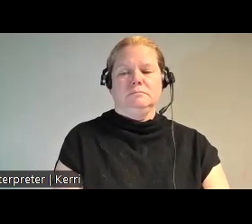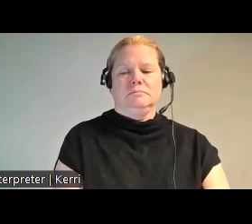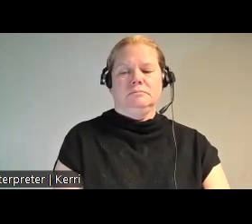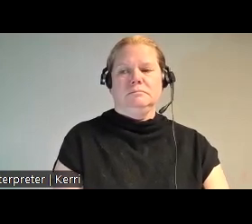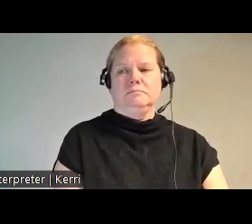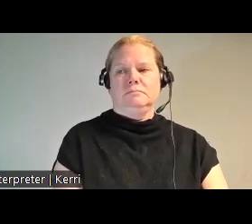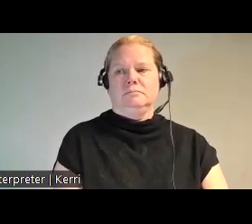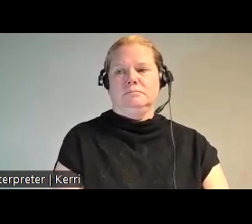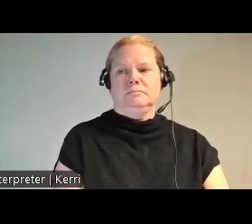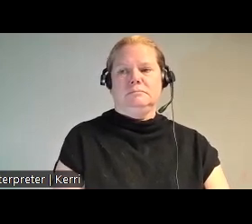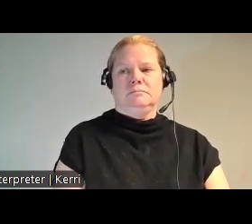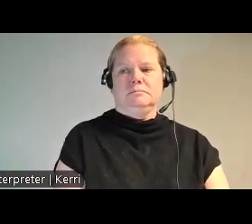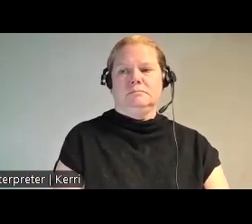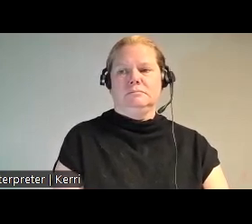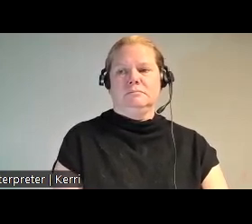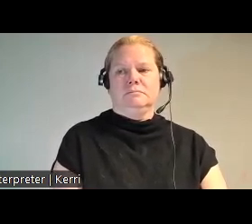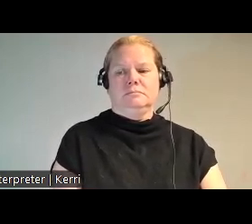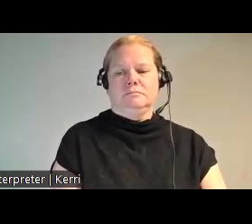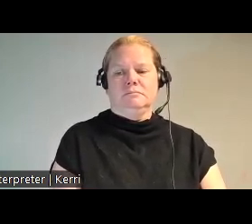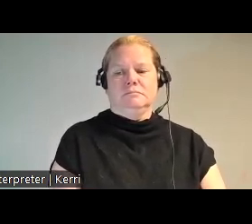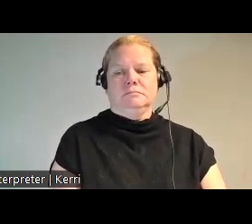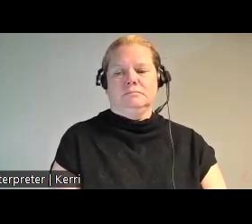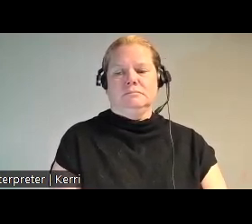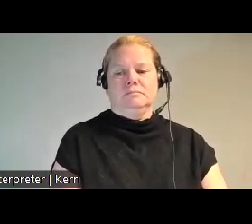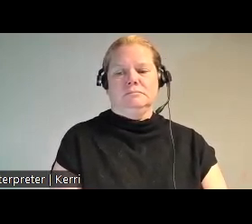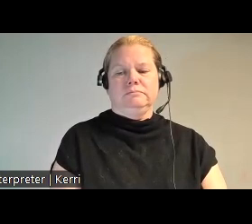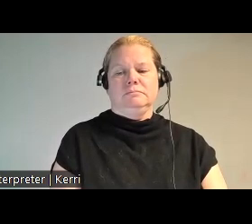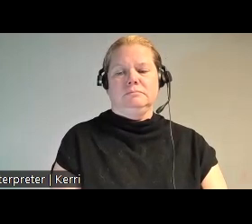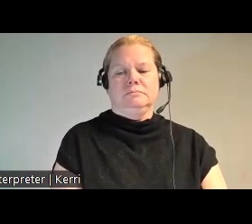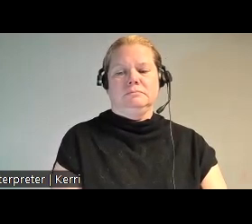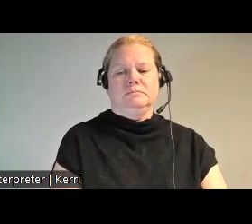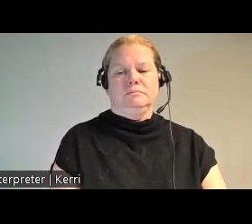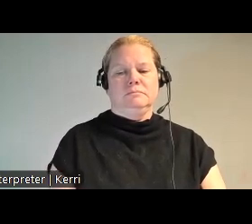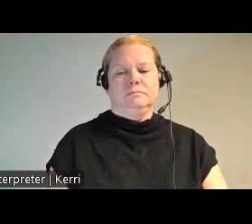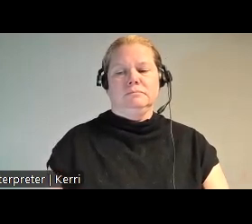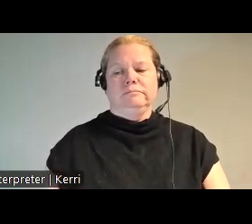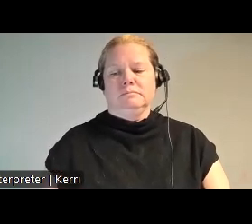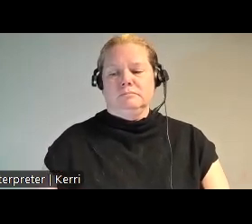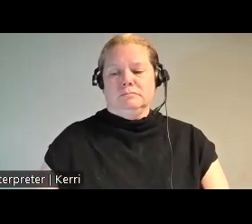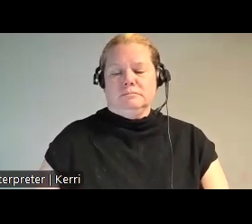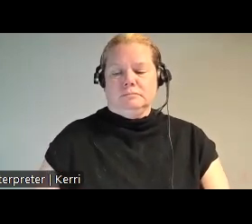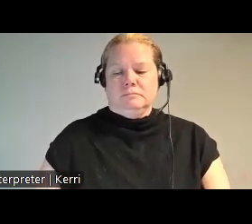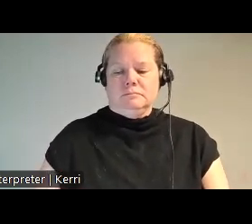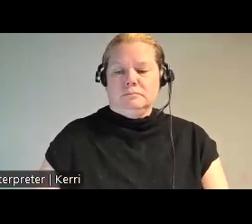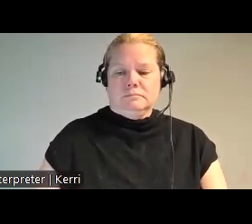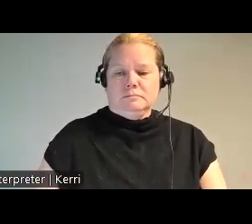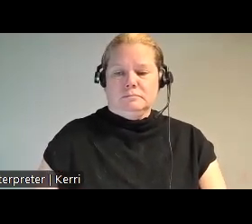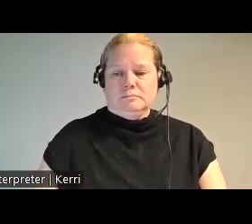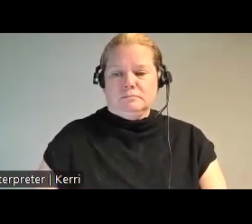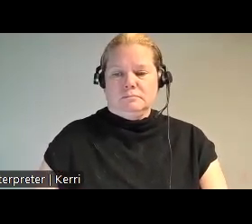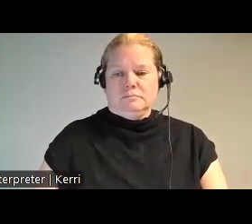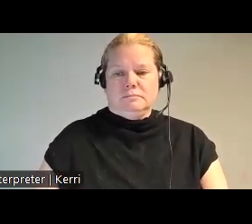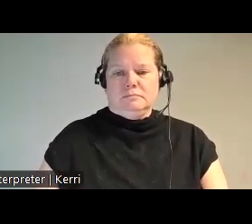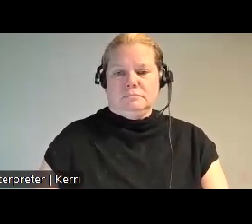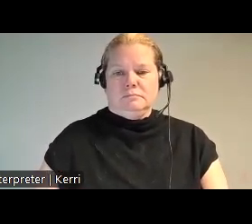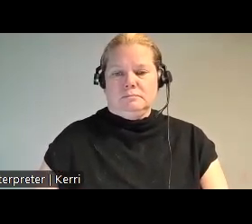some of your SNAP benefits right here at the farmers market. We try to make it a lot more personal. We don't want anyone to feel embarrassed because they're like, oh,